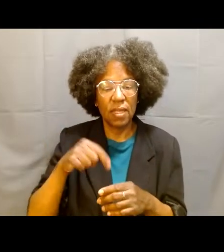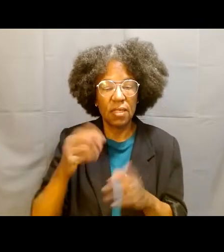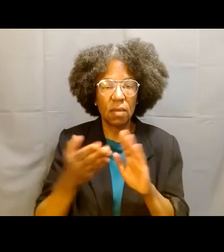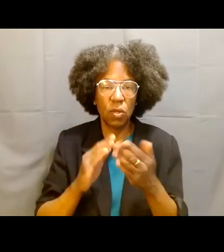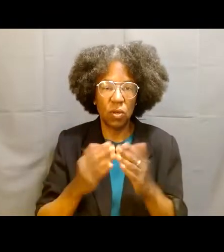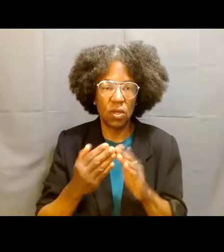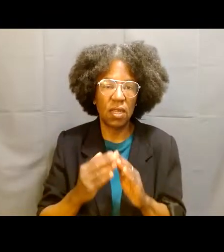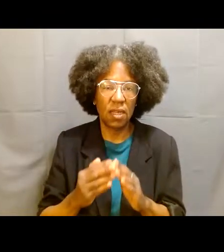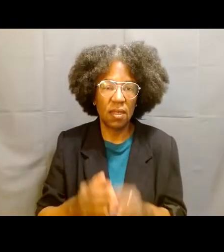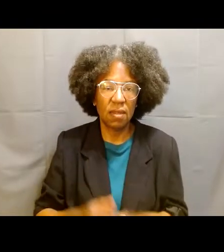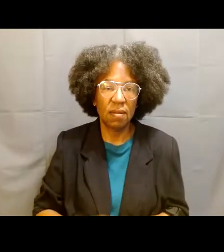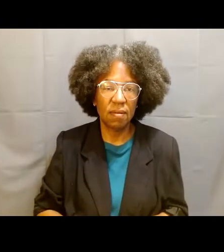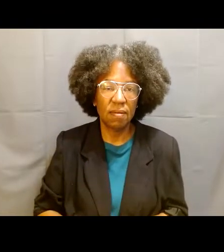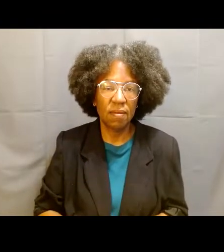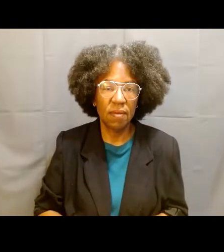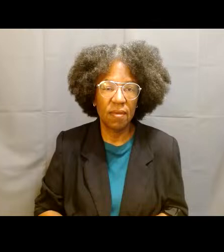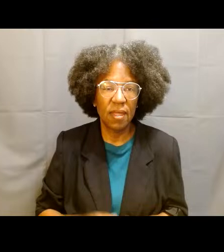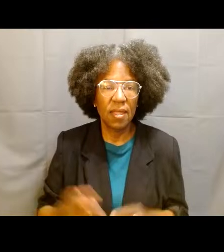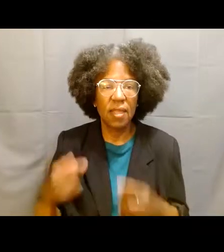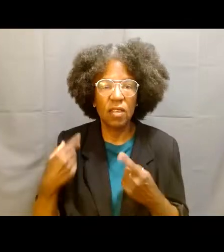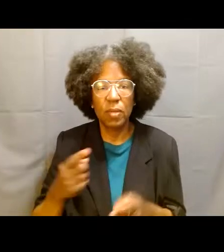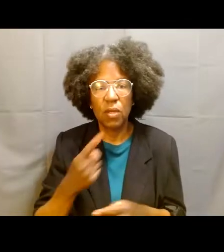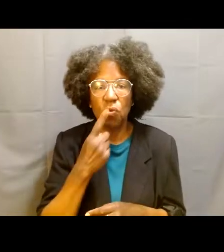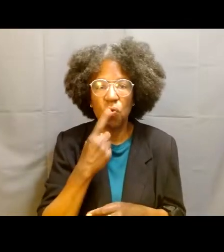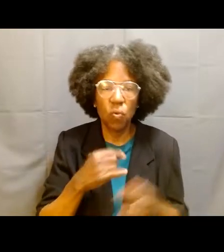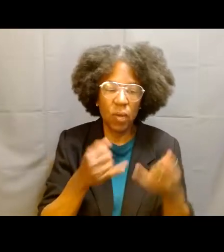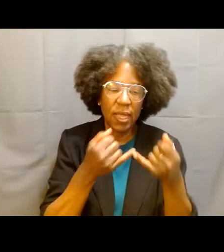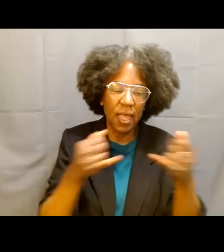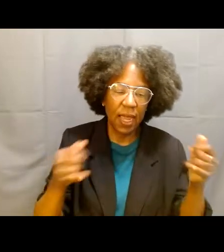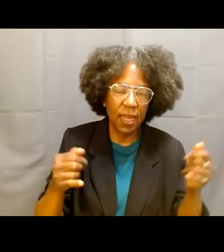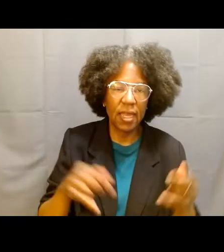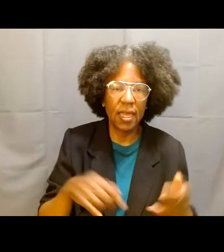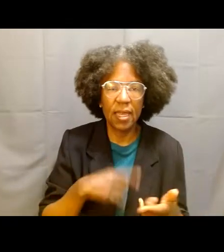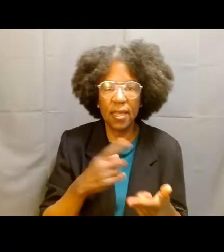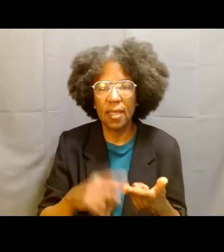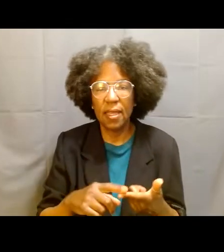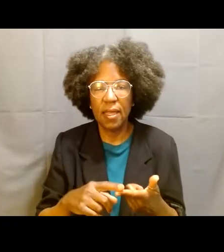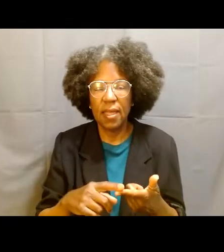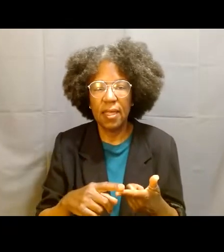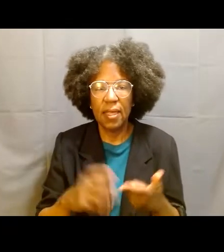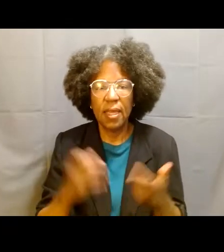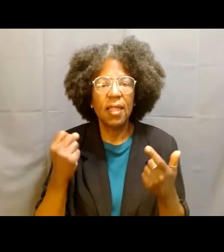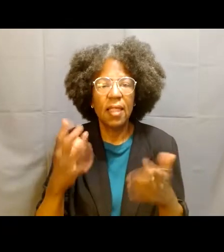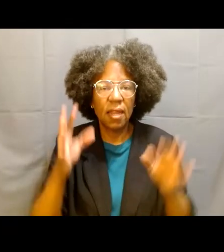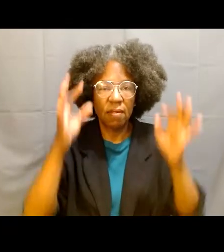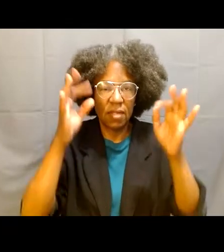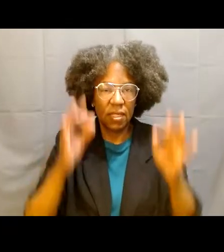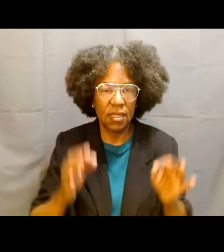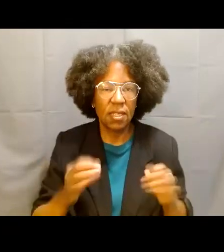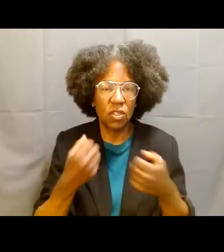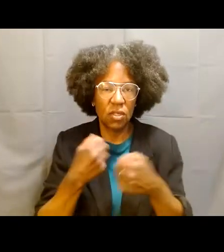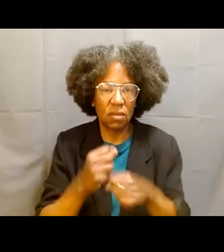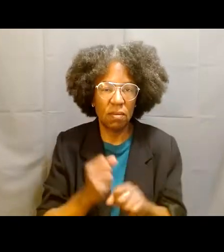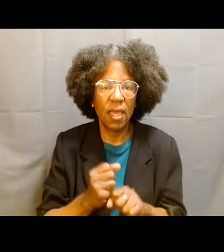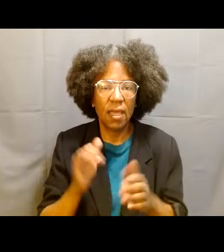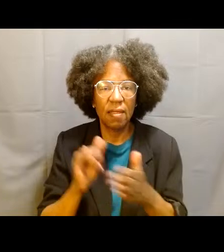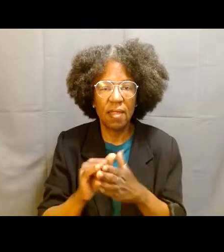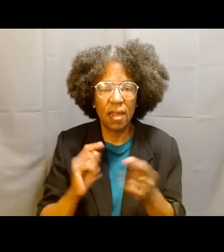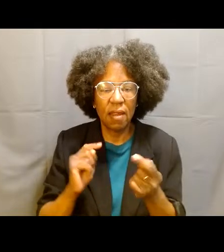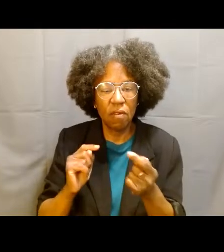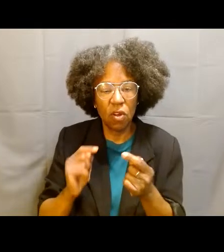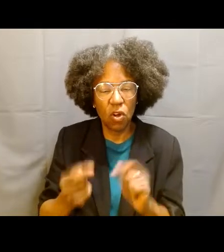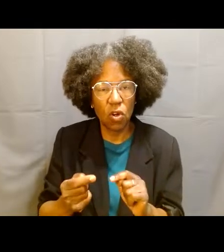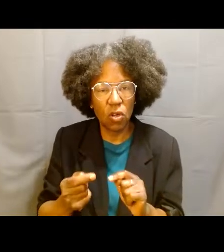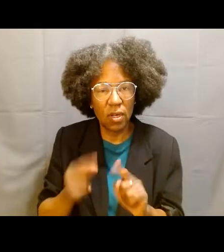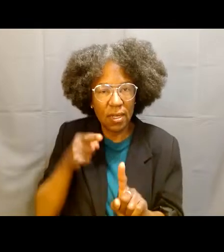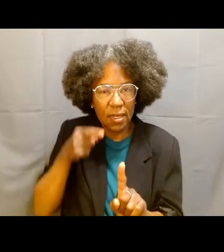There's been redlining, there's been a lot of decisions made that have hurt specific